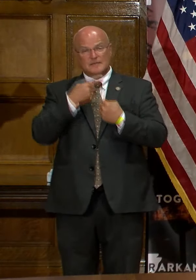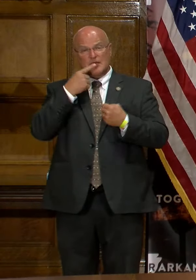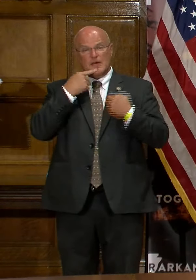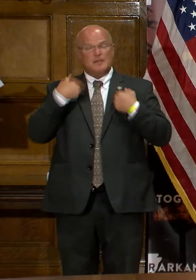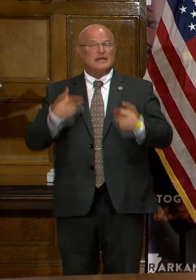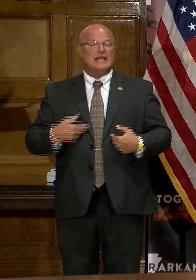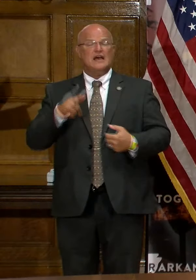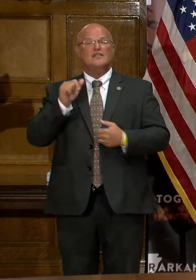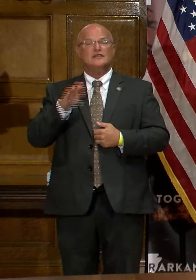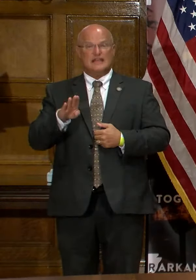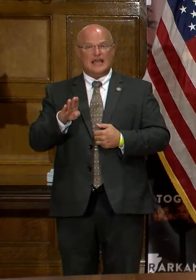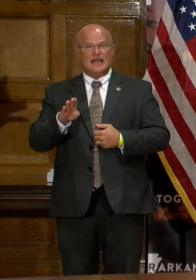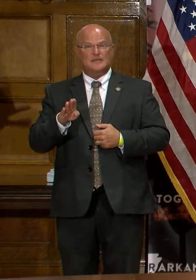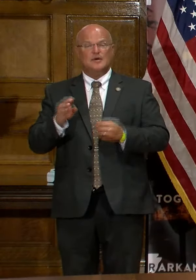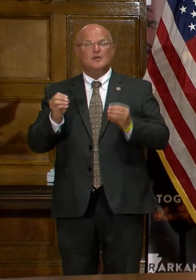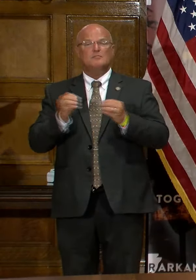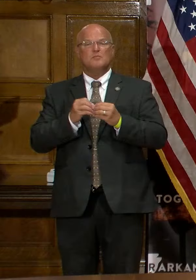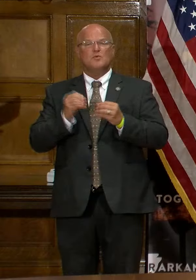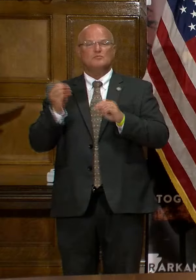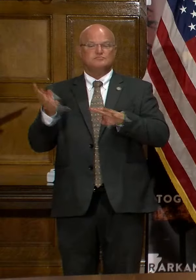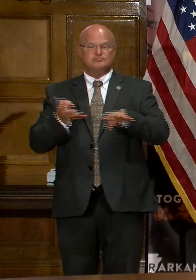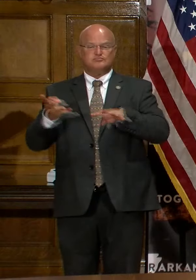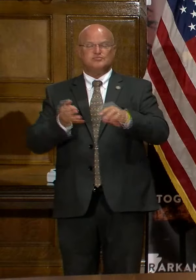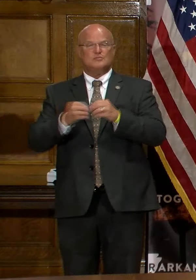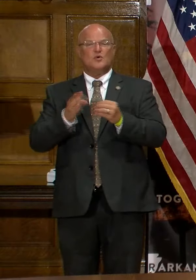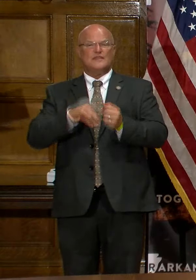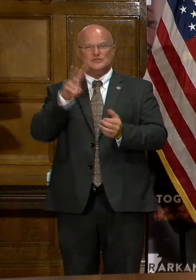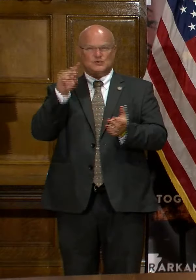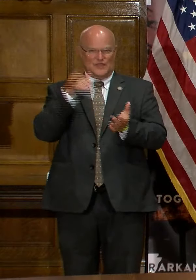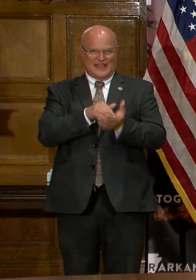Health Lab, processing over 2,000 tests.